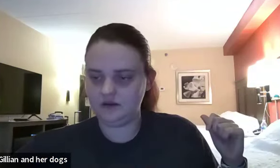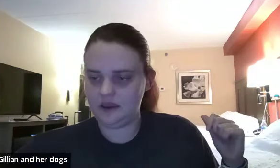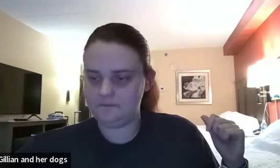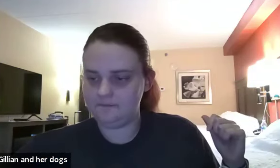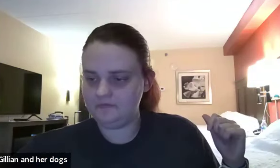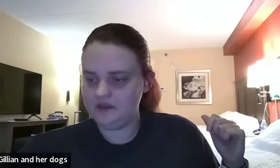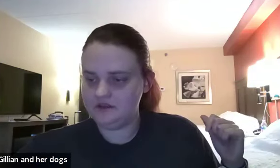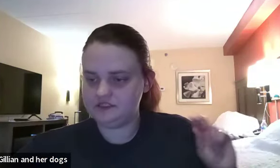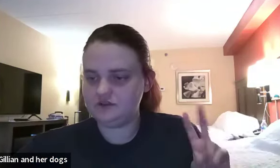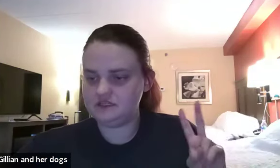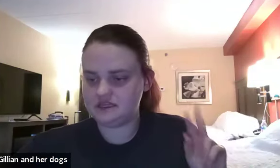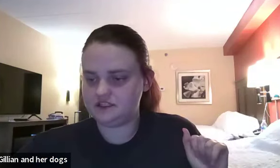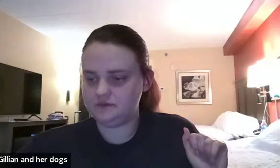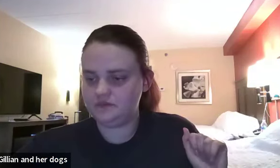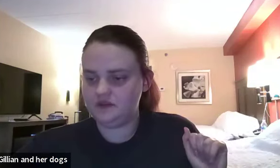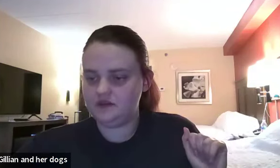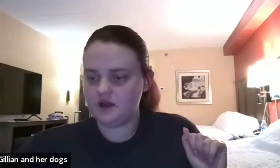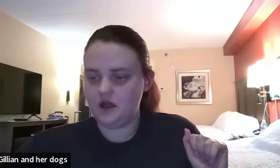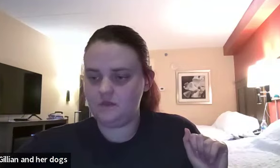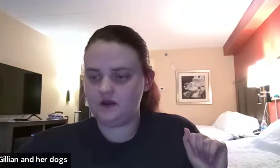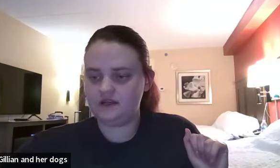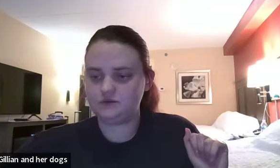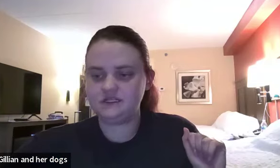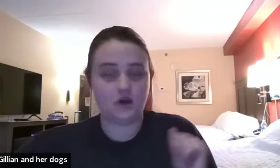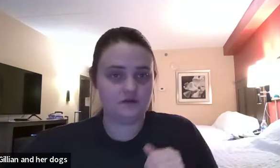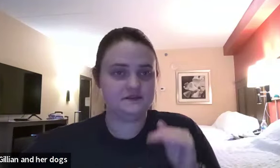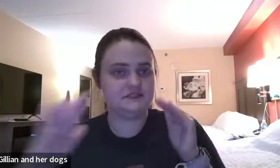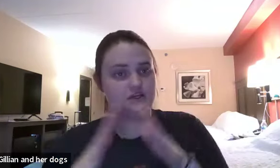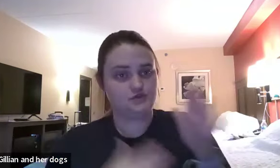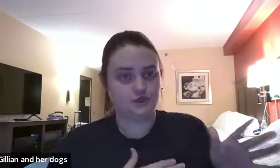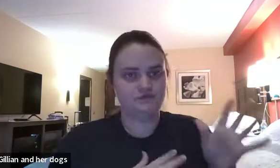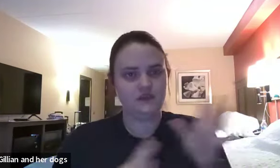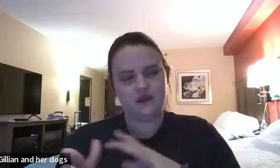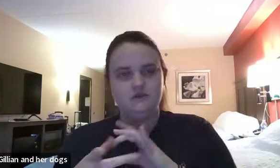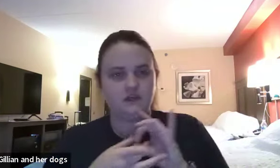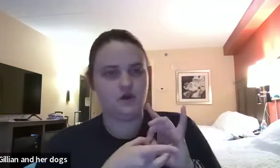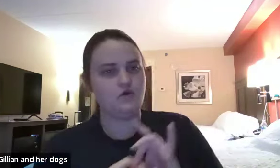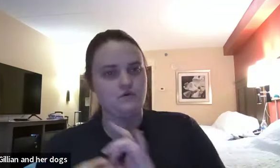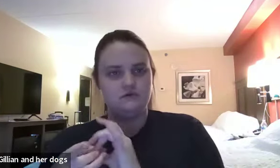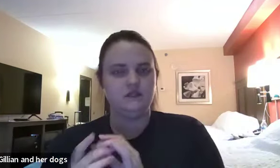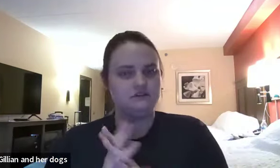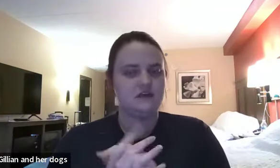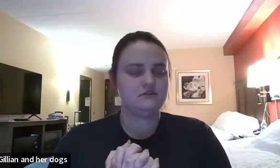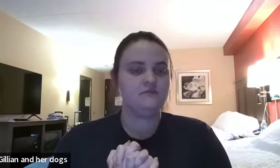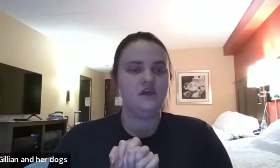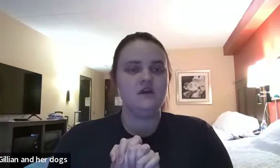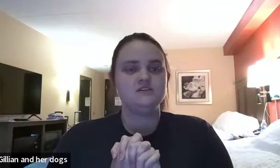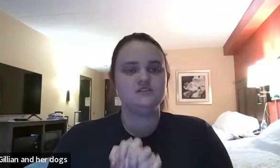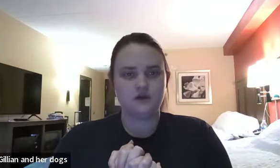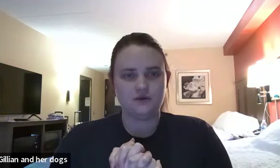Okay, let's do these last 2. Our next one is office / room. They go really well together. So